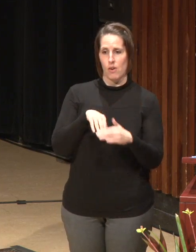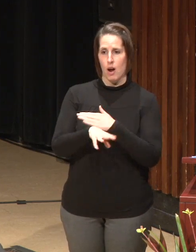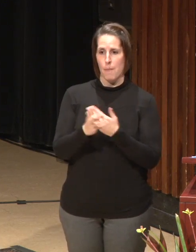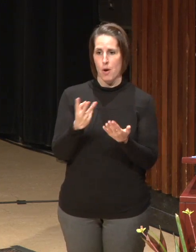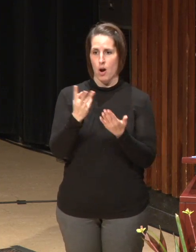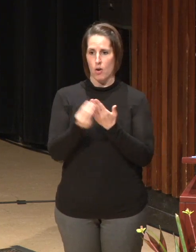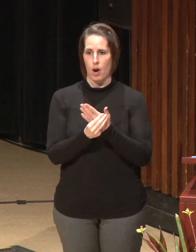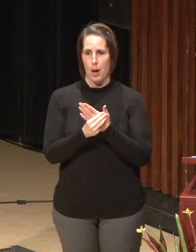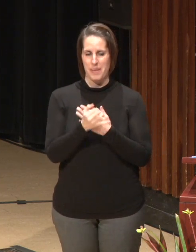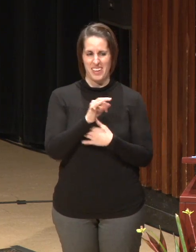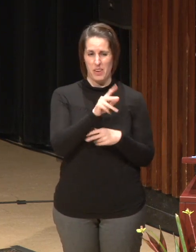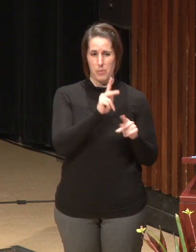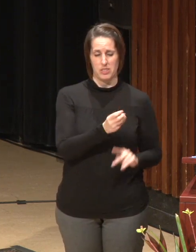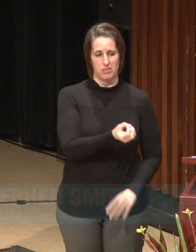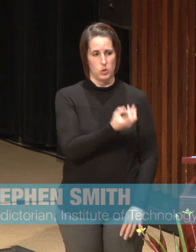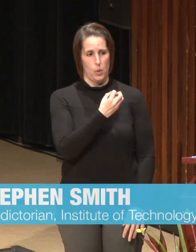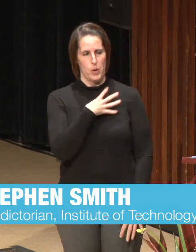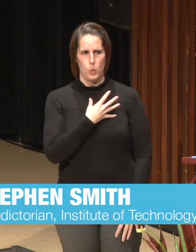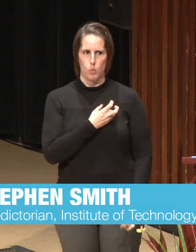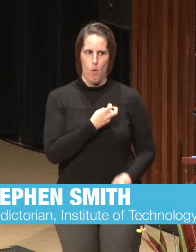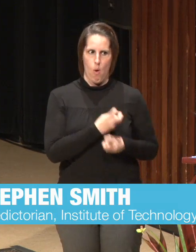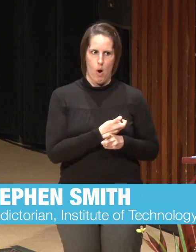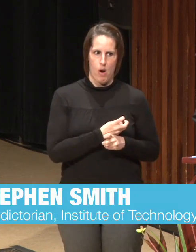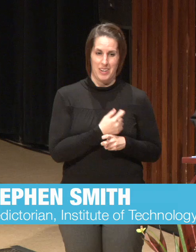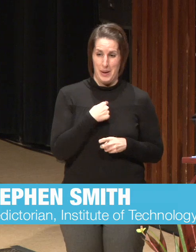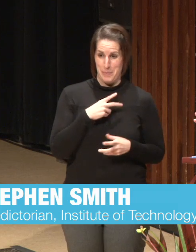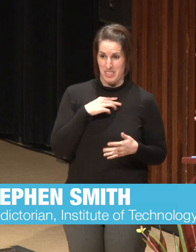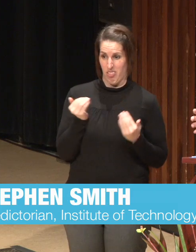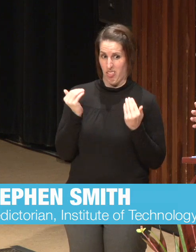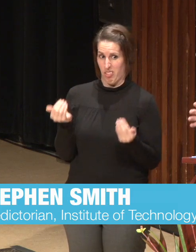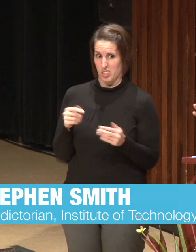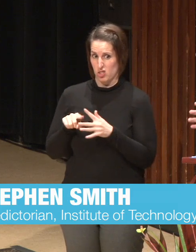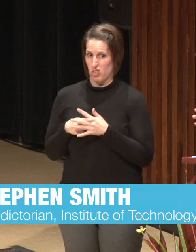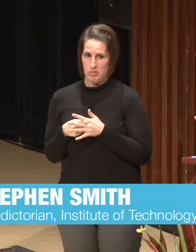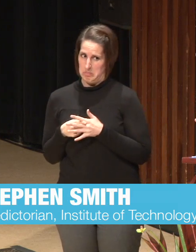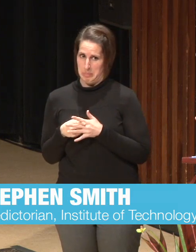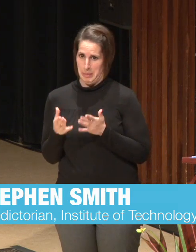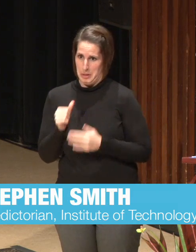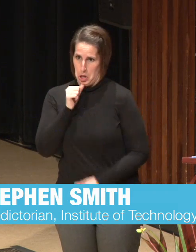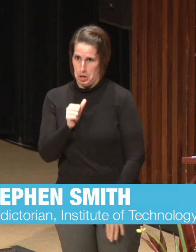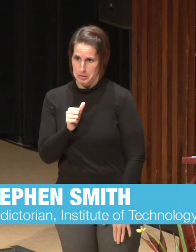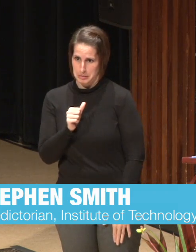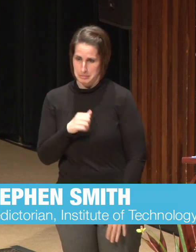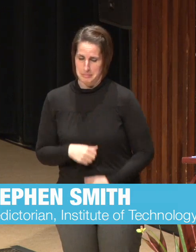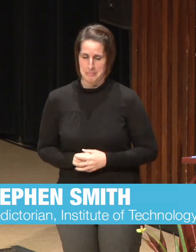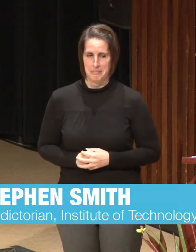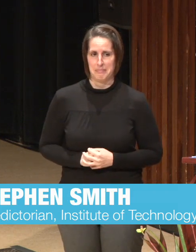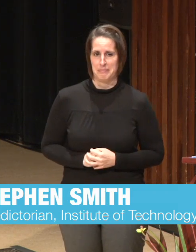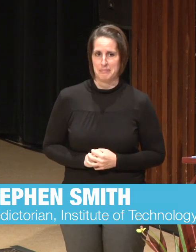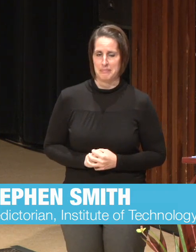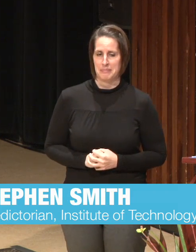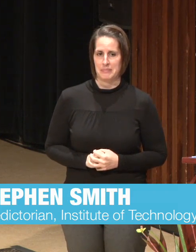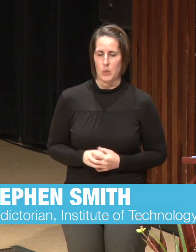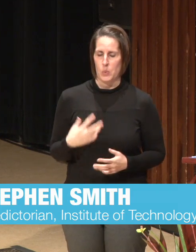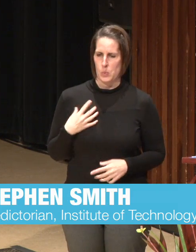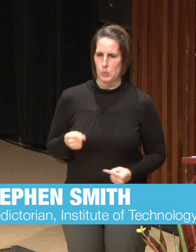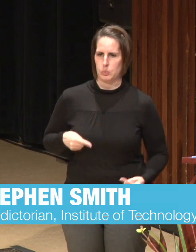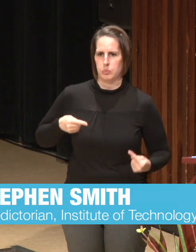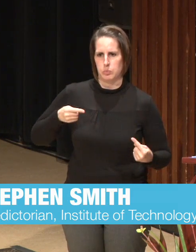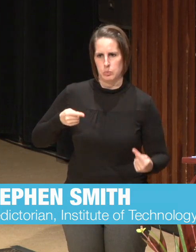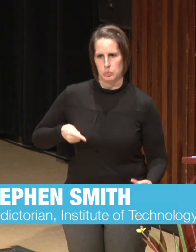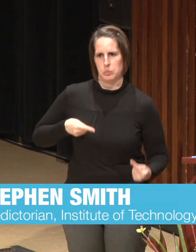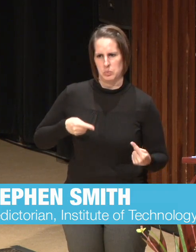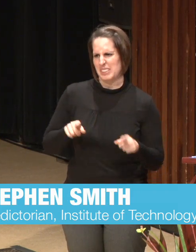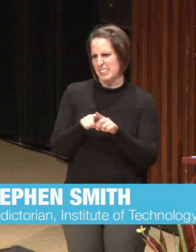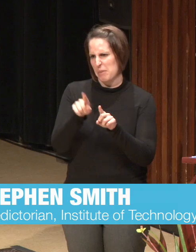program exactly how hard it was going to be, I don't know if I would have even started it at all. It's been a hard road, as I'm sure it's